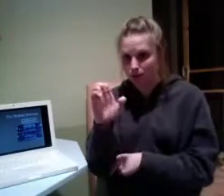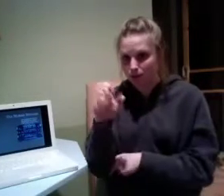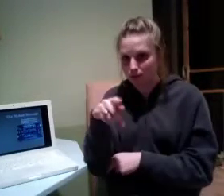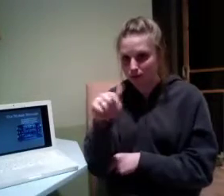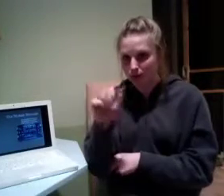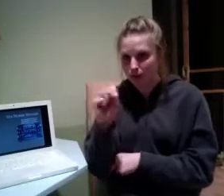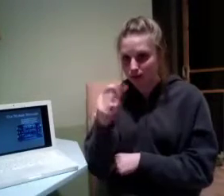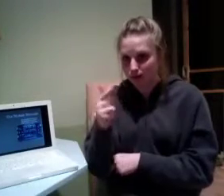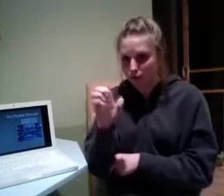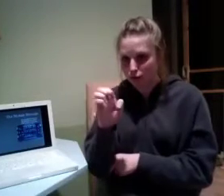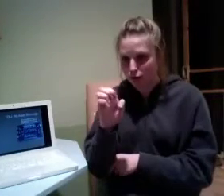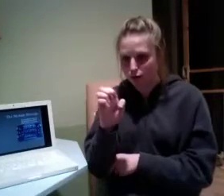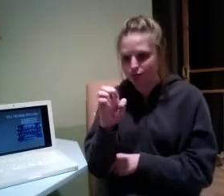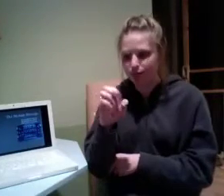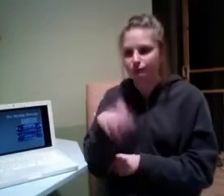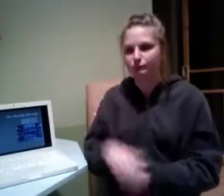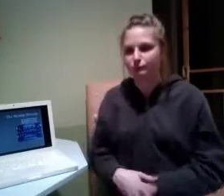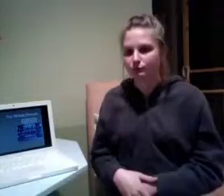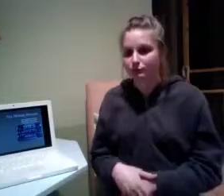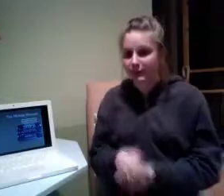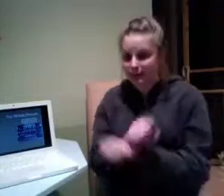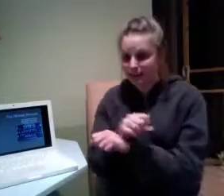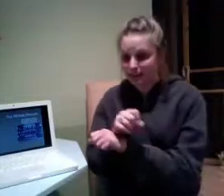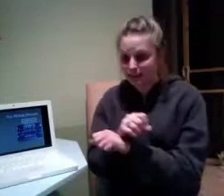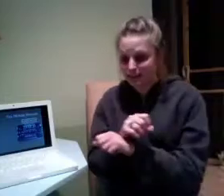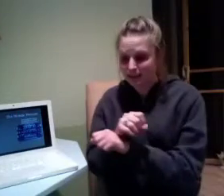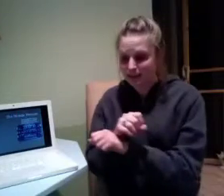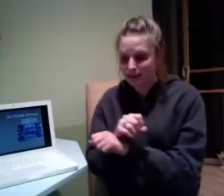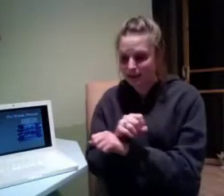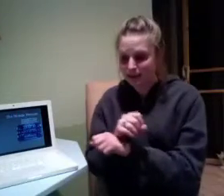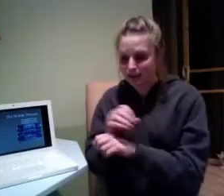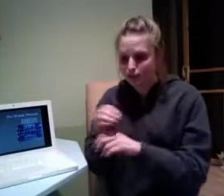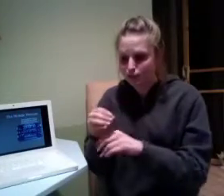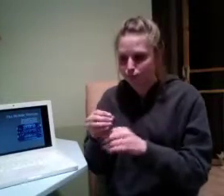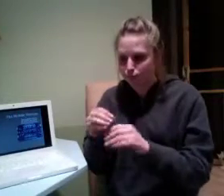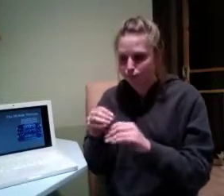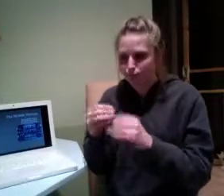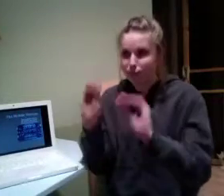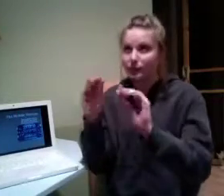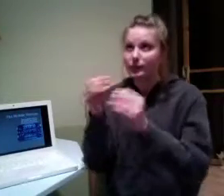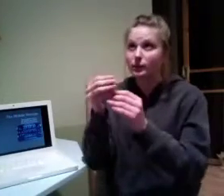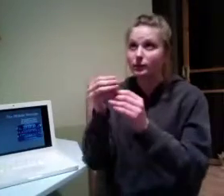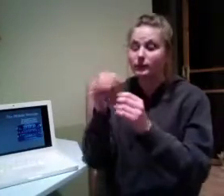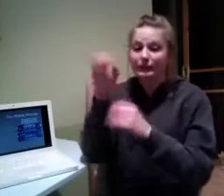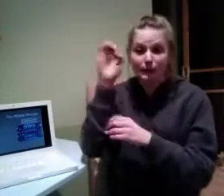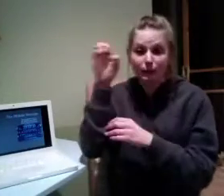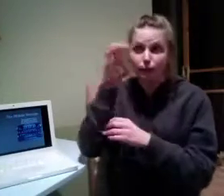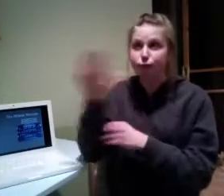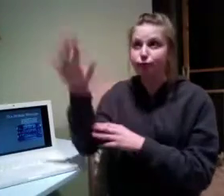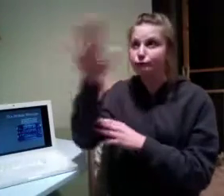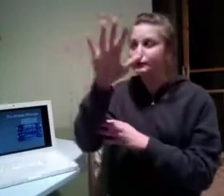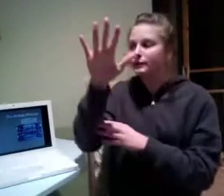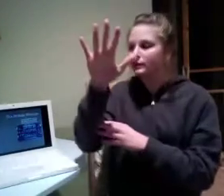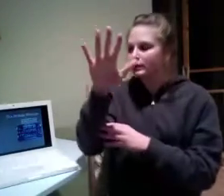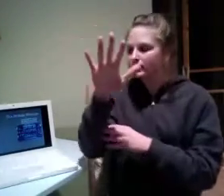like other goods, like any other good you would have is packed below deck on slave ships. And this illustration